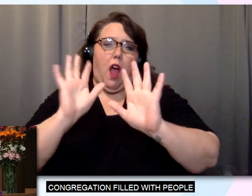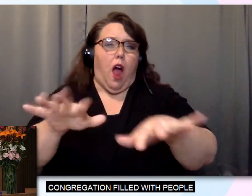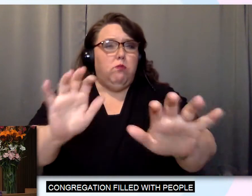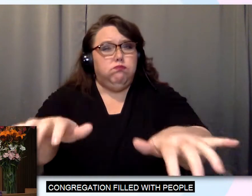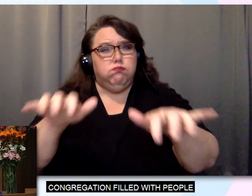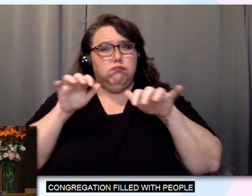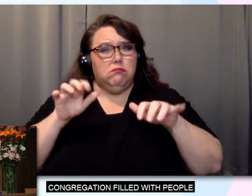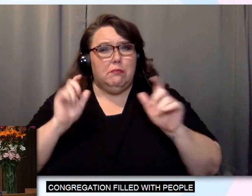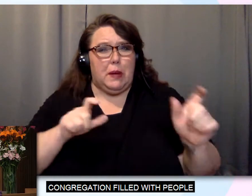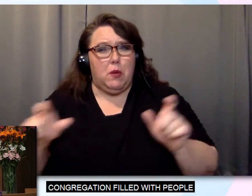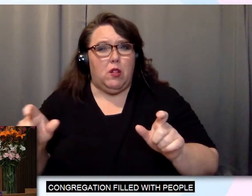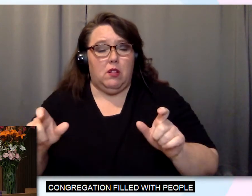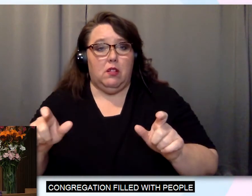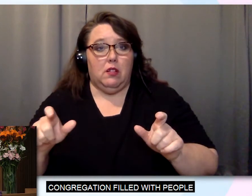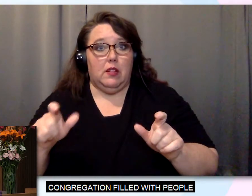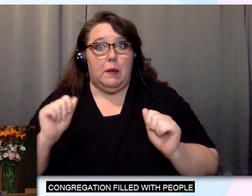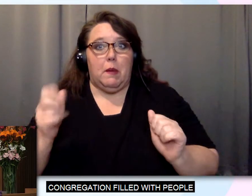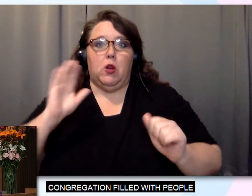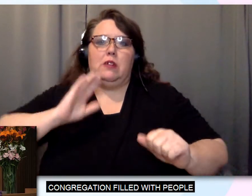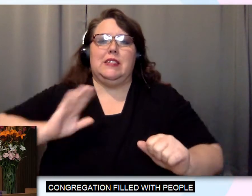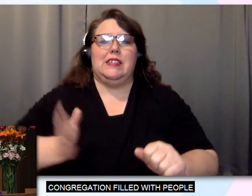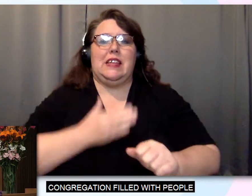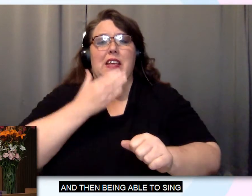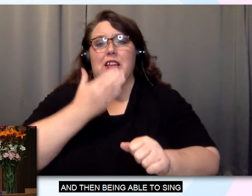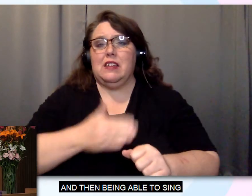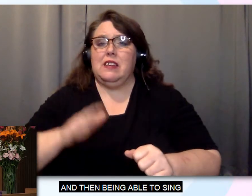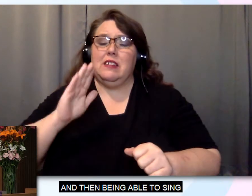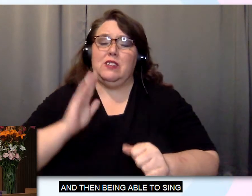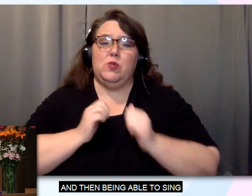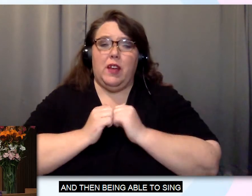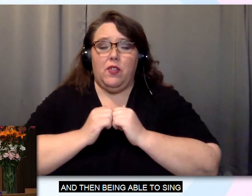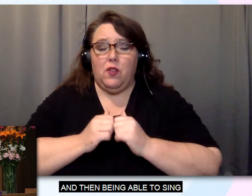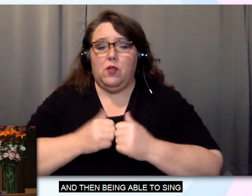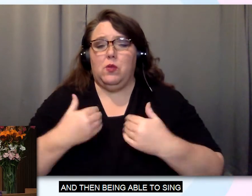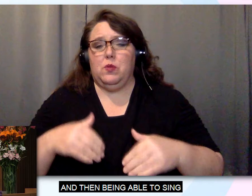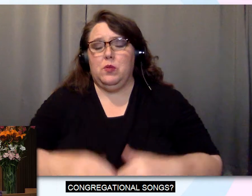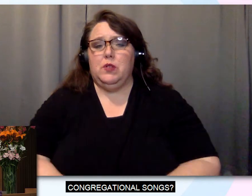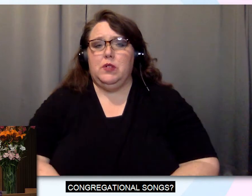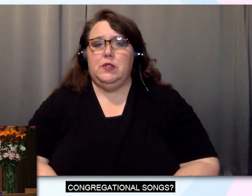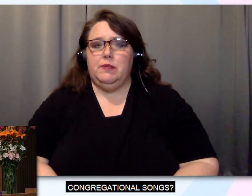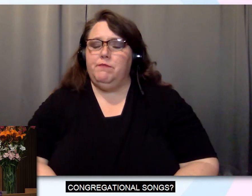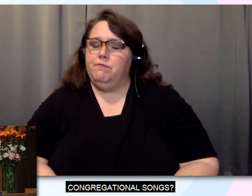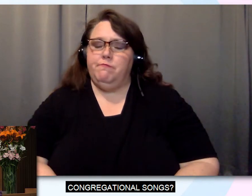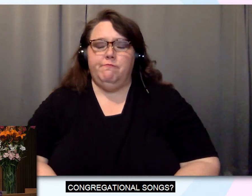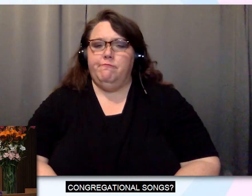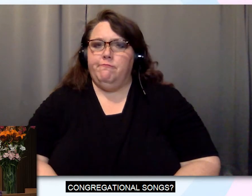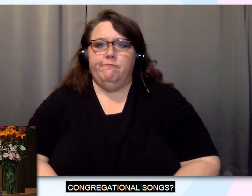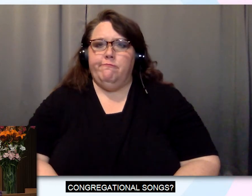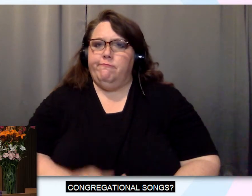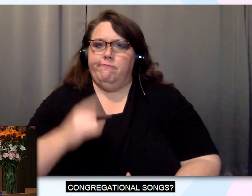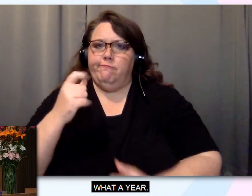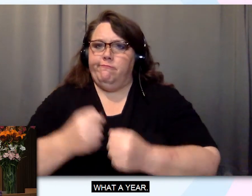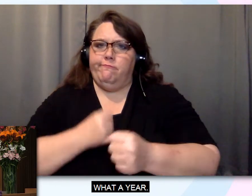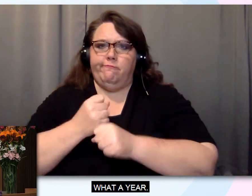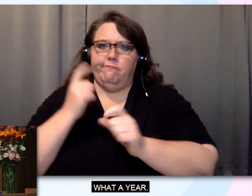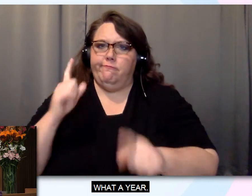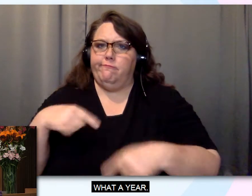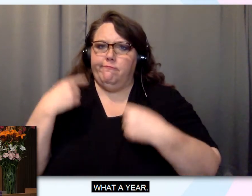congregation filled with people and then being able to sing congregational songs? What a